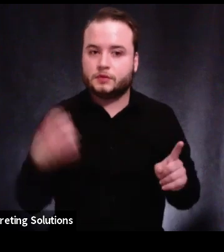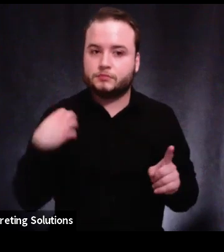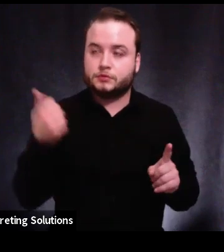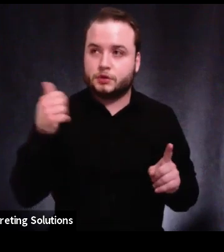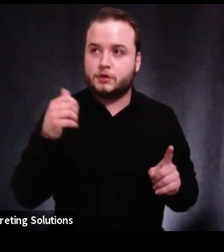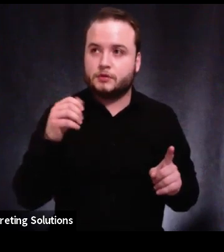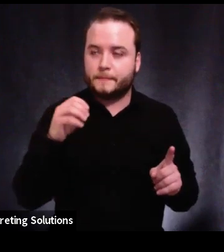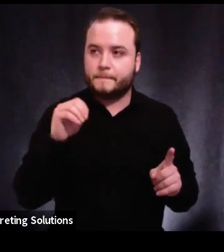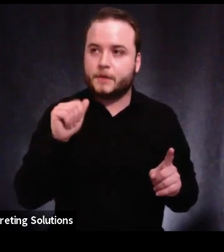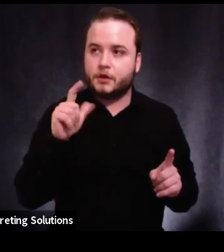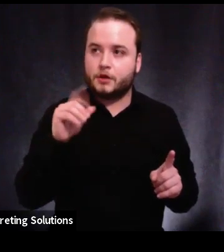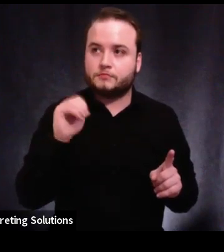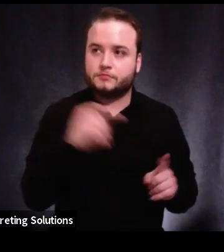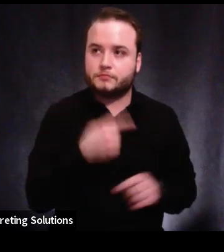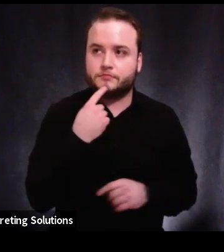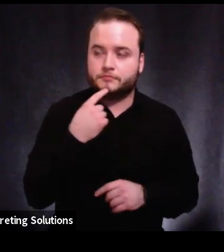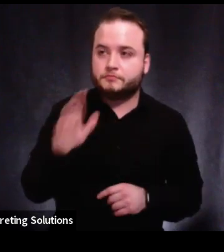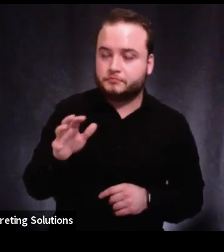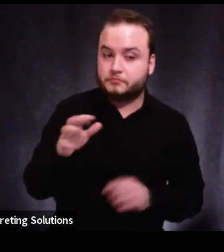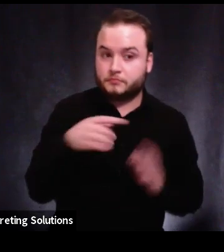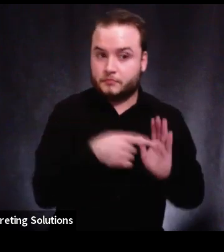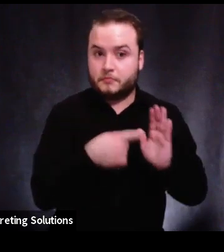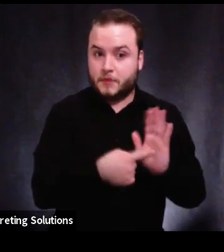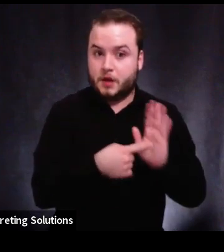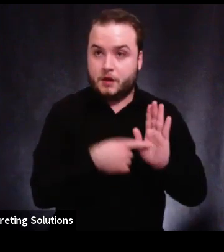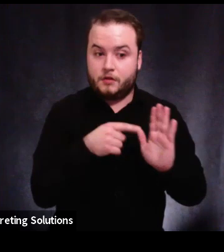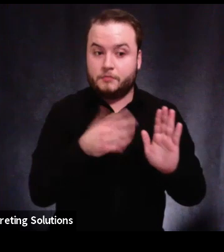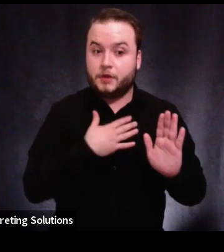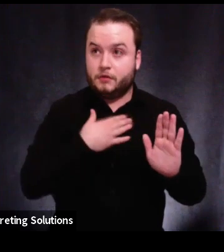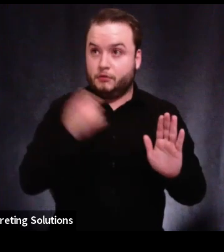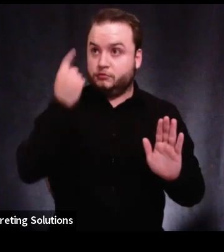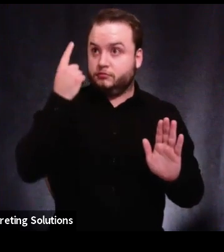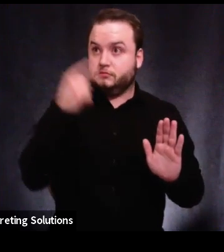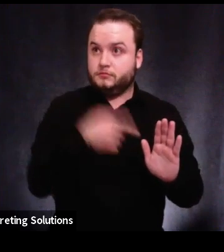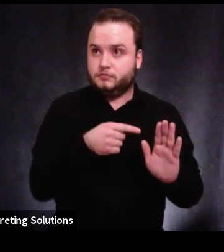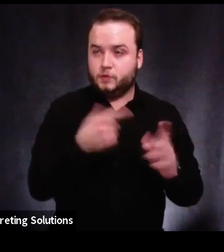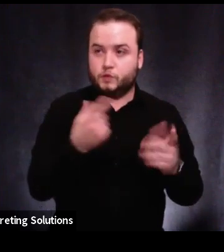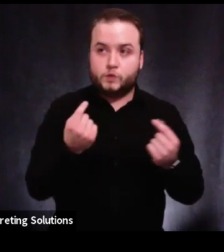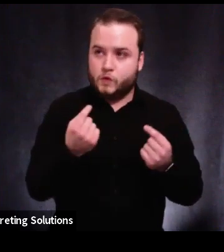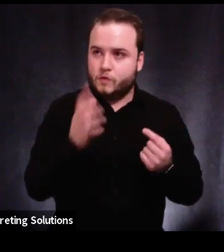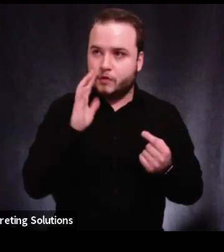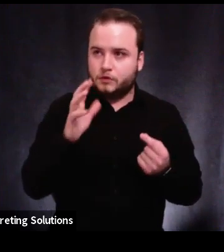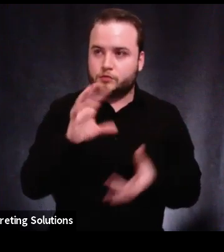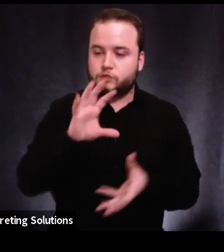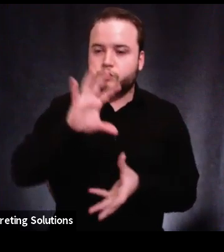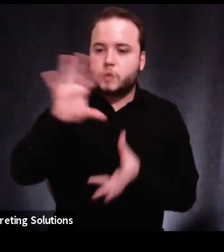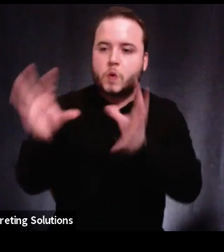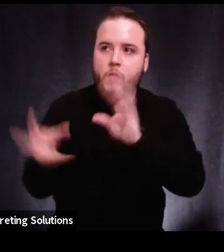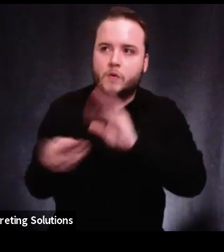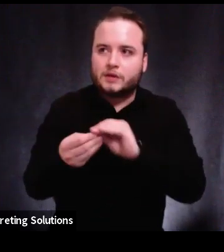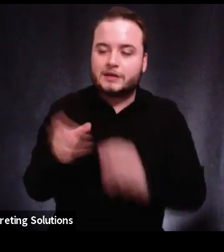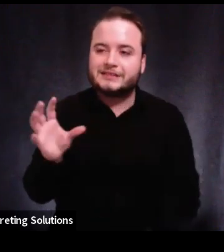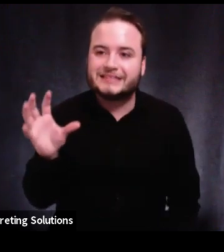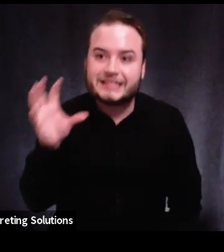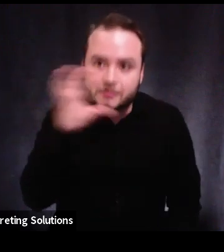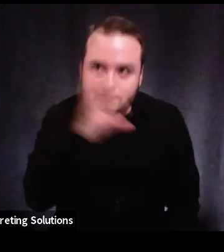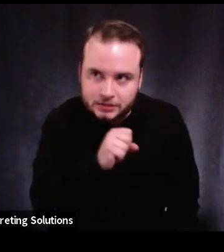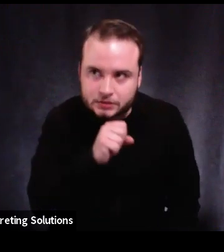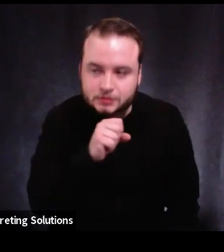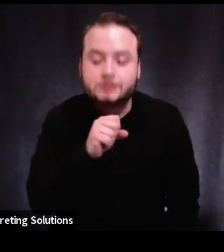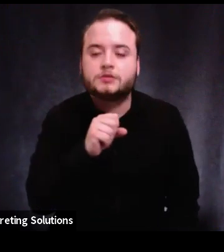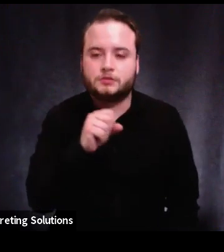model does include an estimate of the total number of cases, not just the test confirmed cases. But go over that